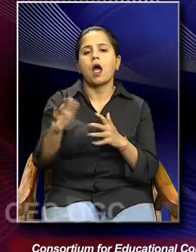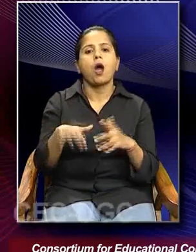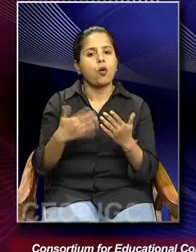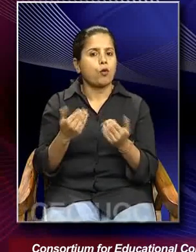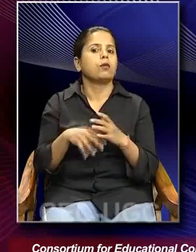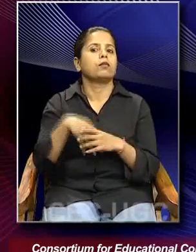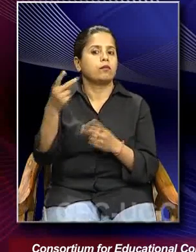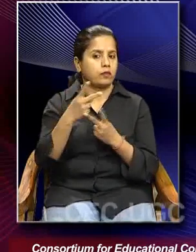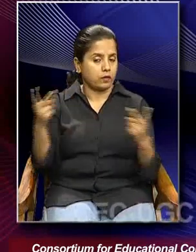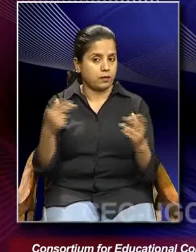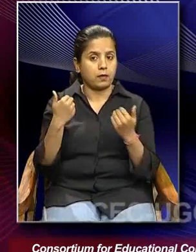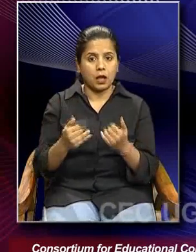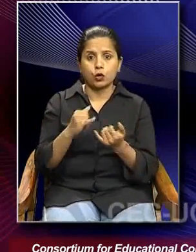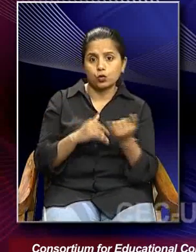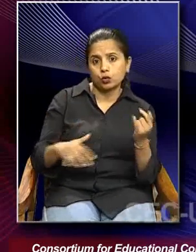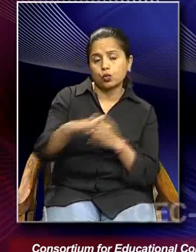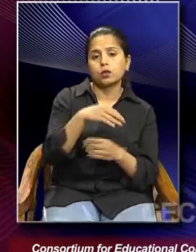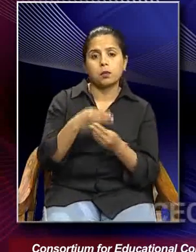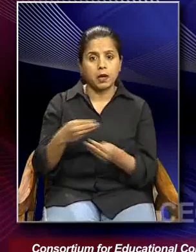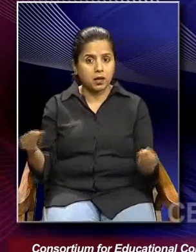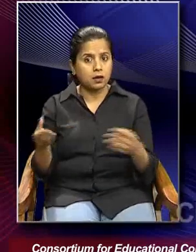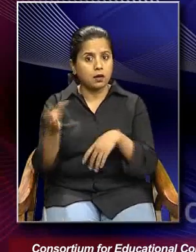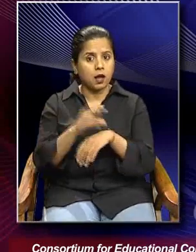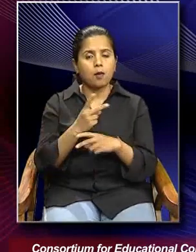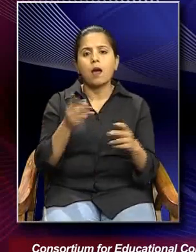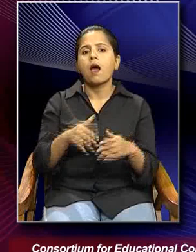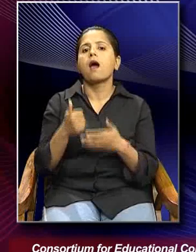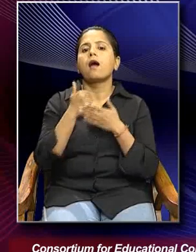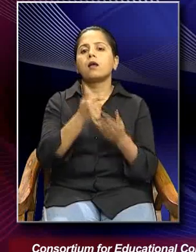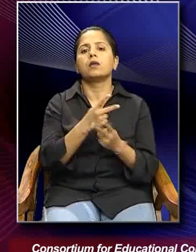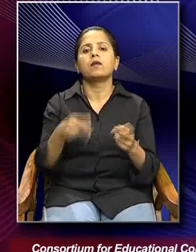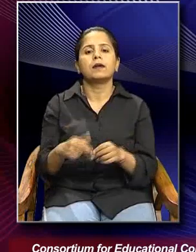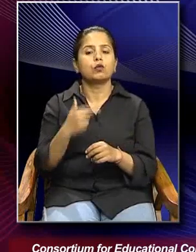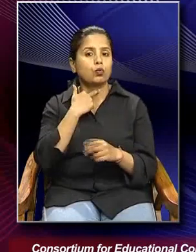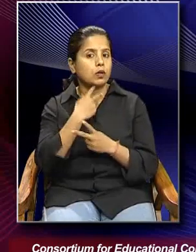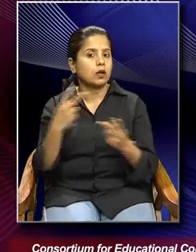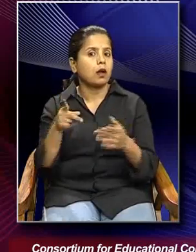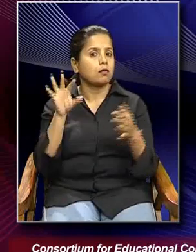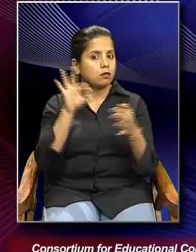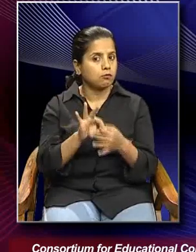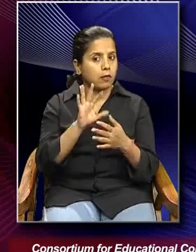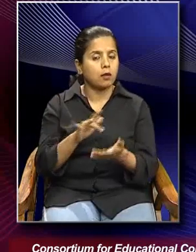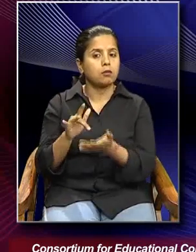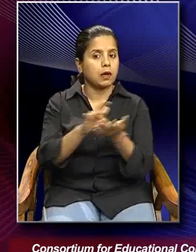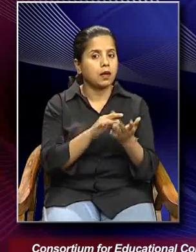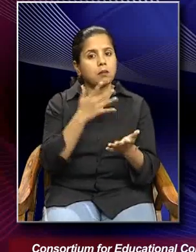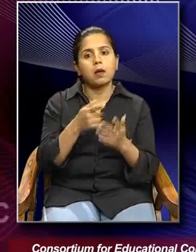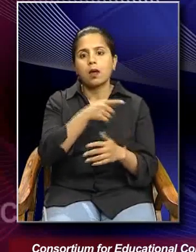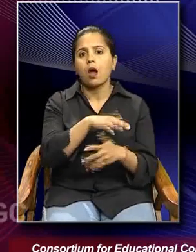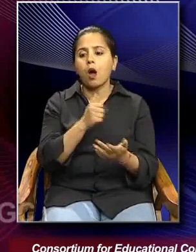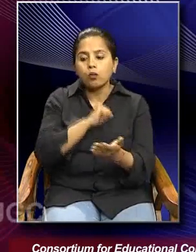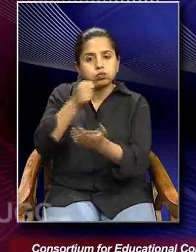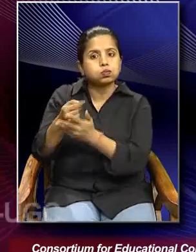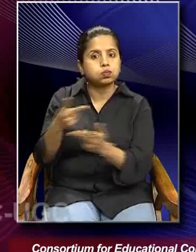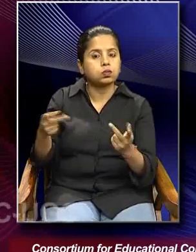times the social and material capital helps to buffer the risk which might be attached at the place of destination. So